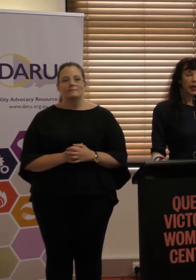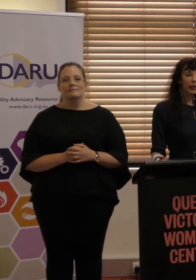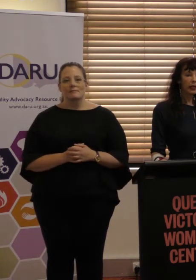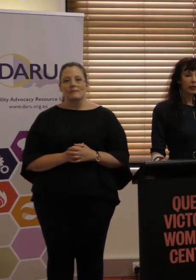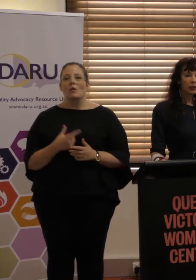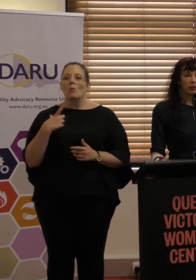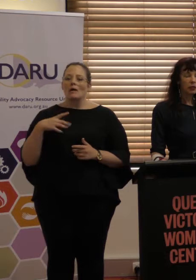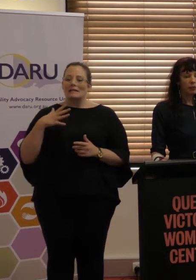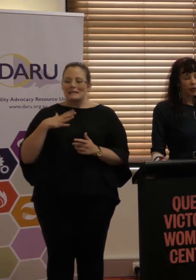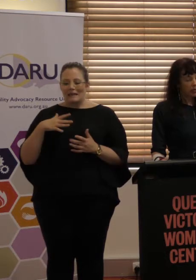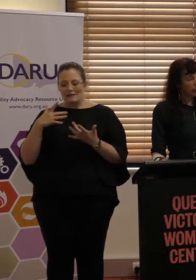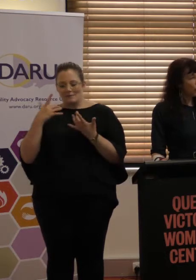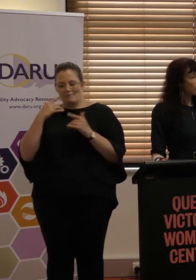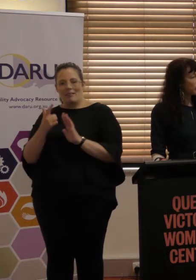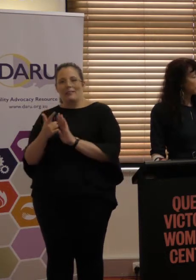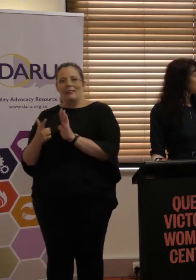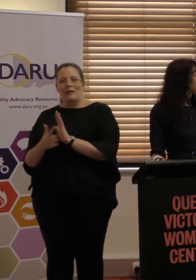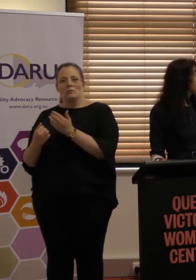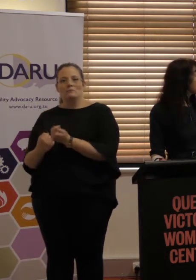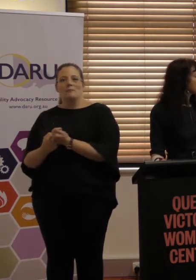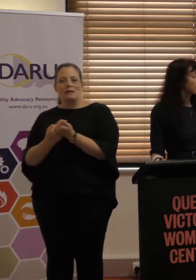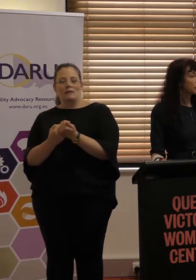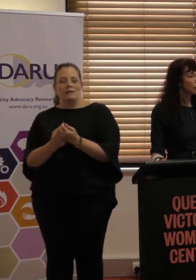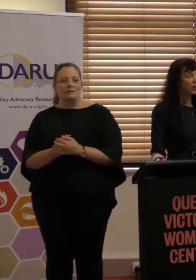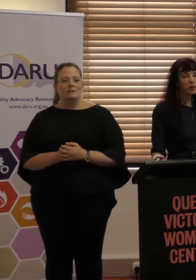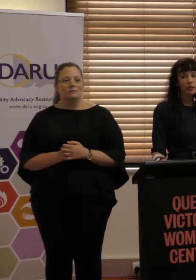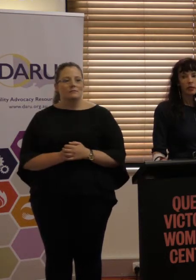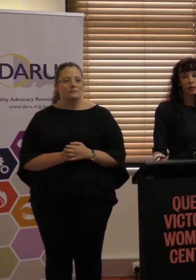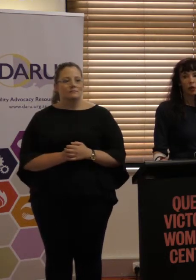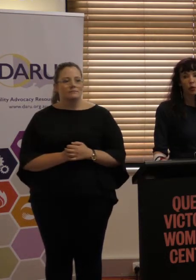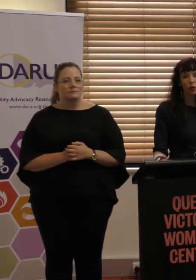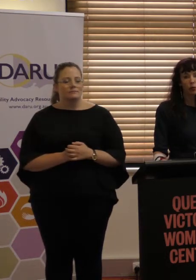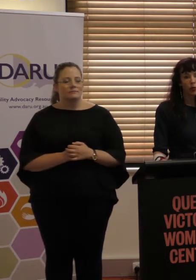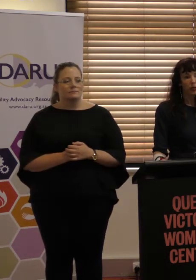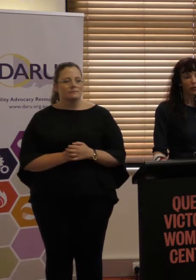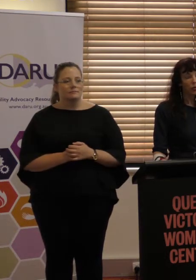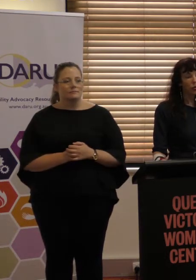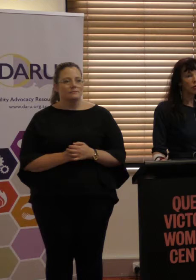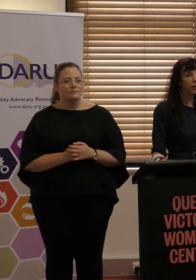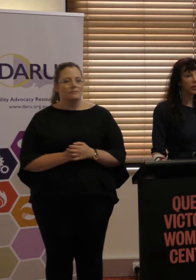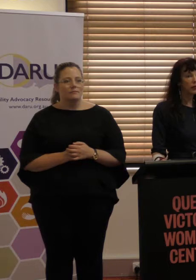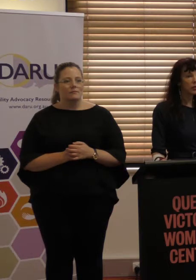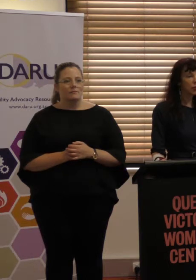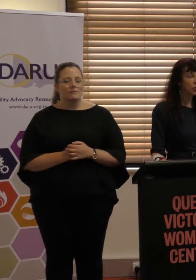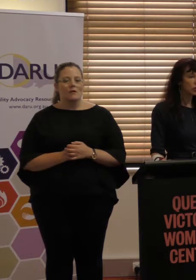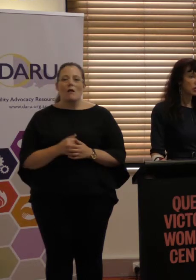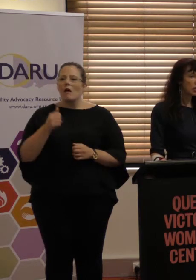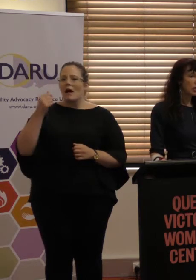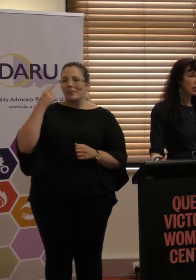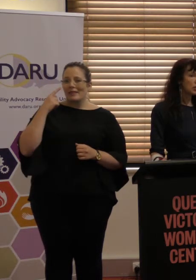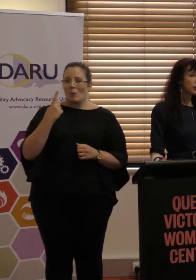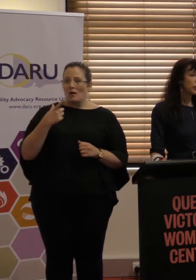legal backing. I suppose one of the reasons that it's so easy to say no when students are asking for